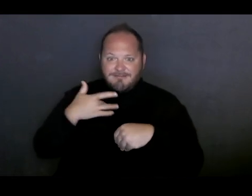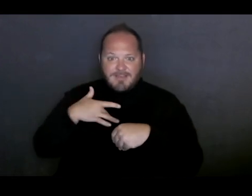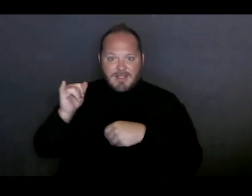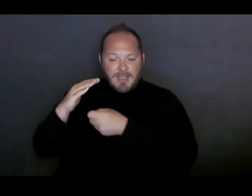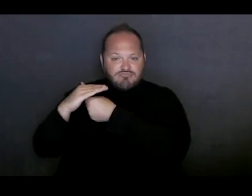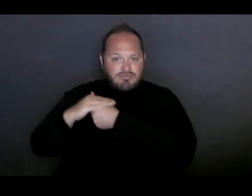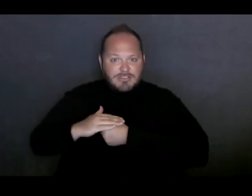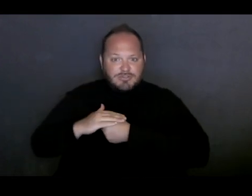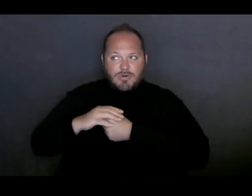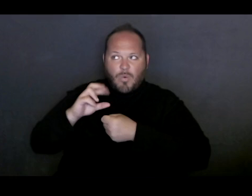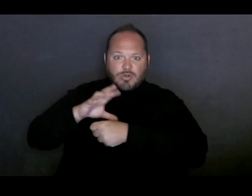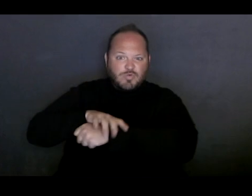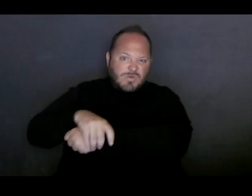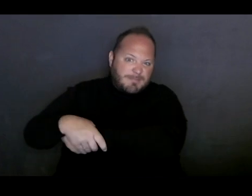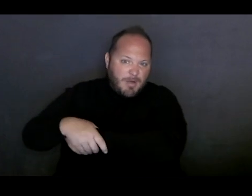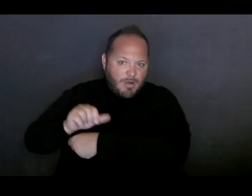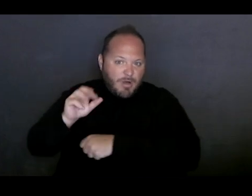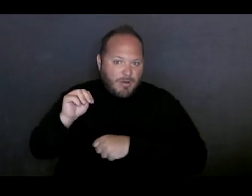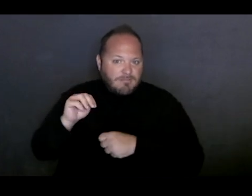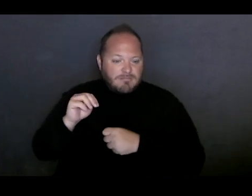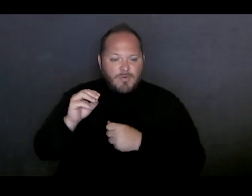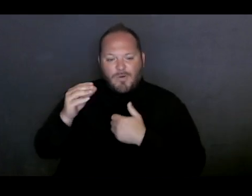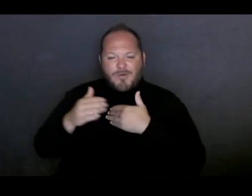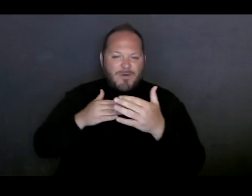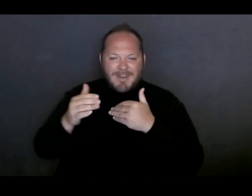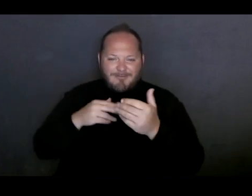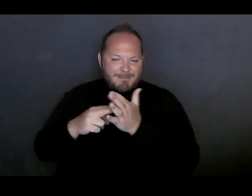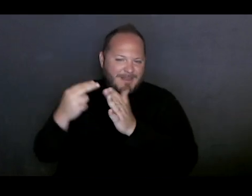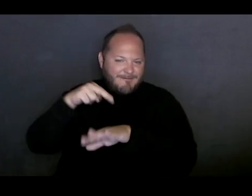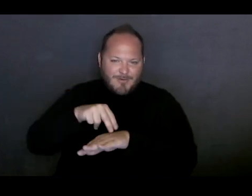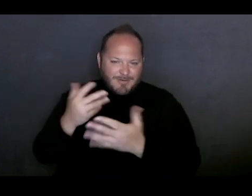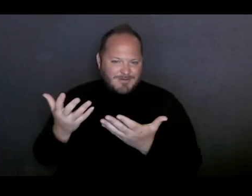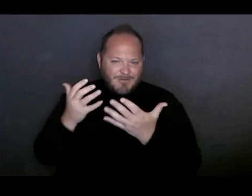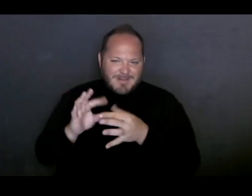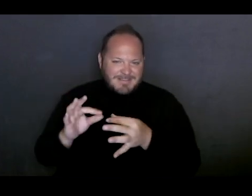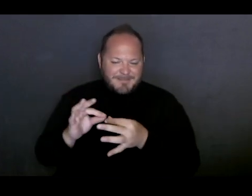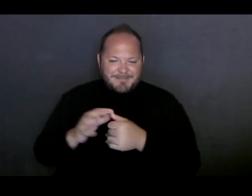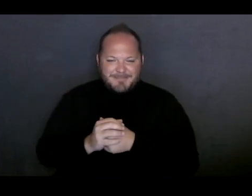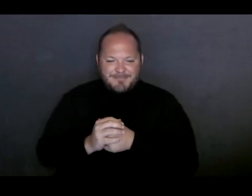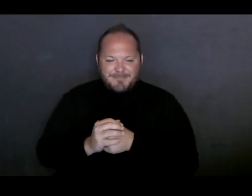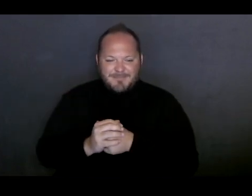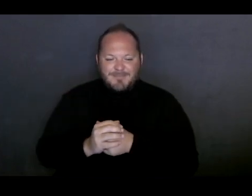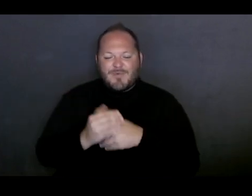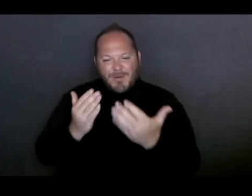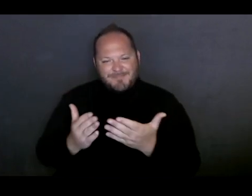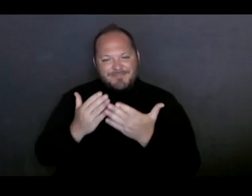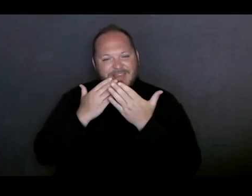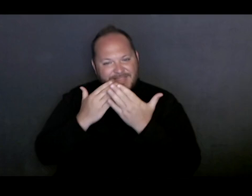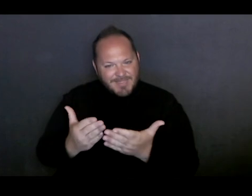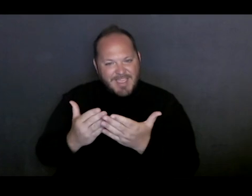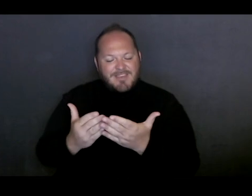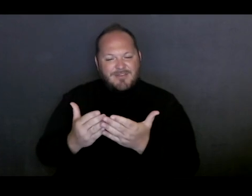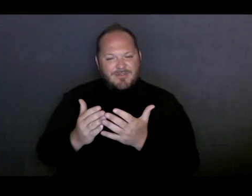or whatever other metaphors we might use. Well, I thank you very kindly for taking some time